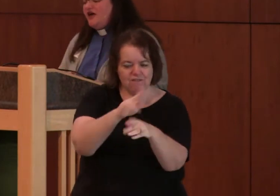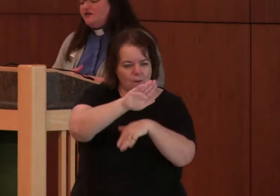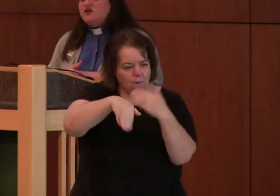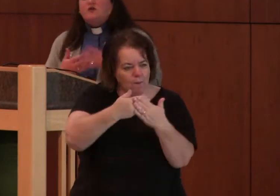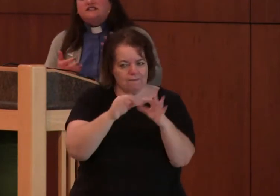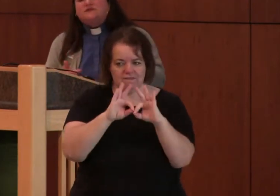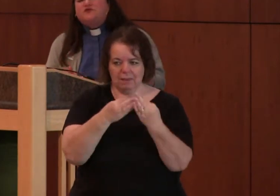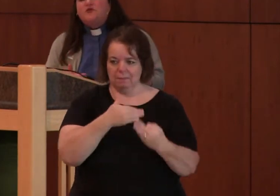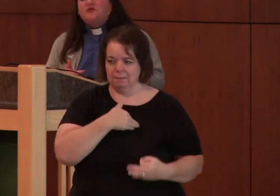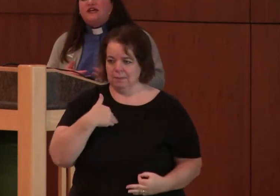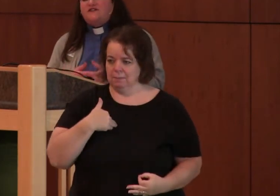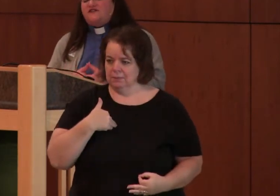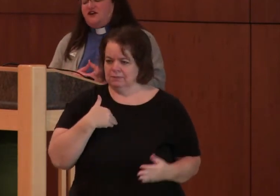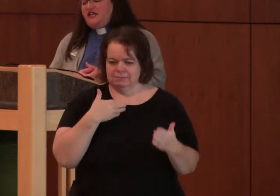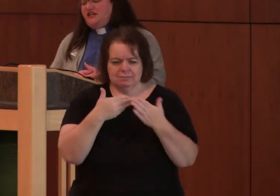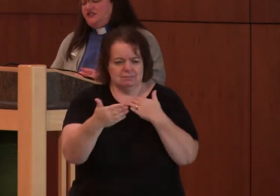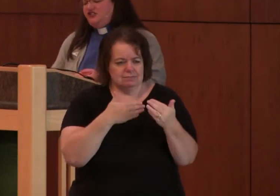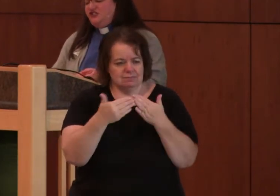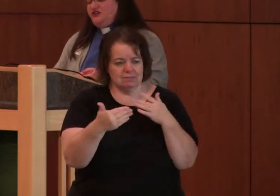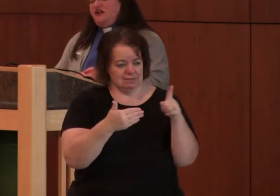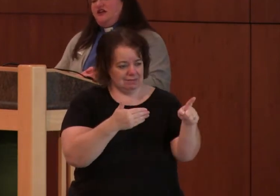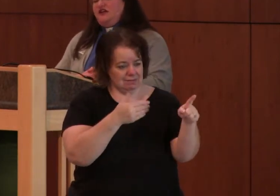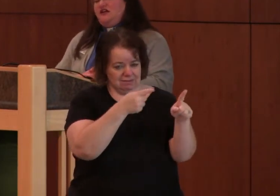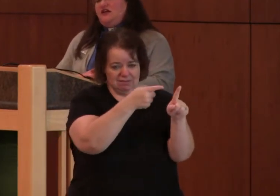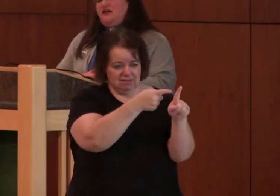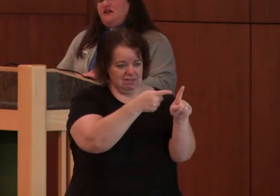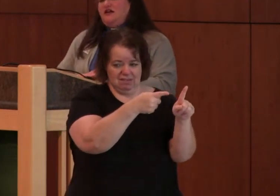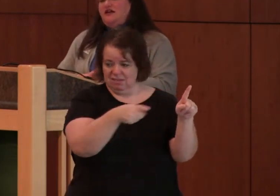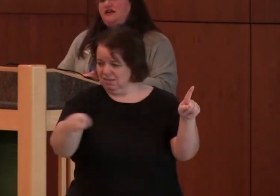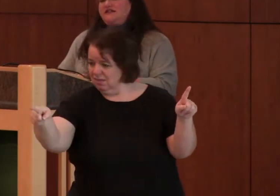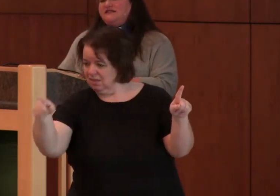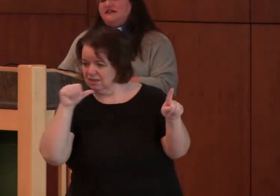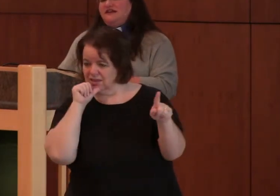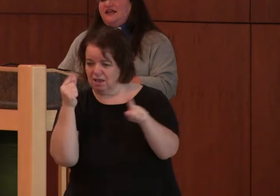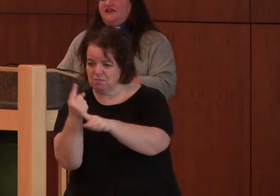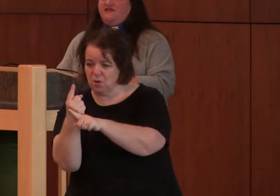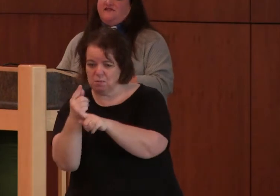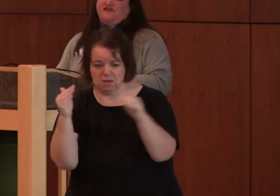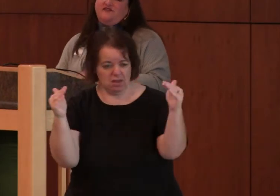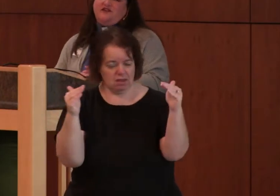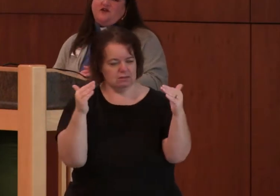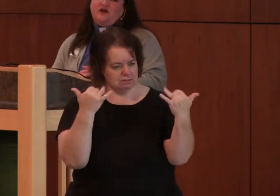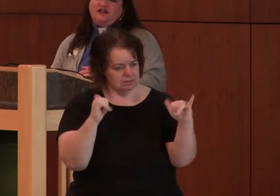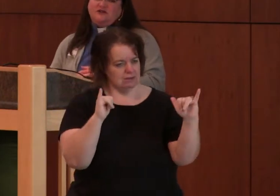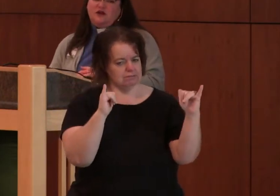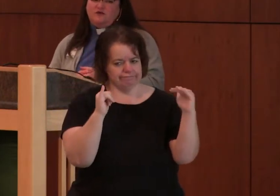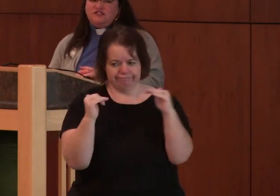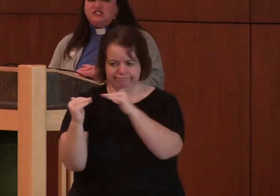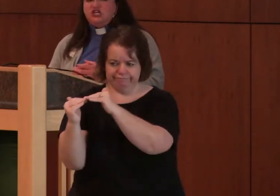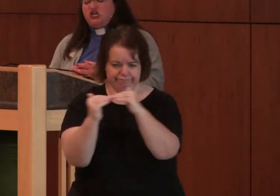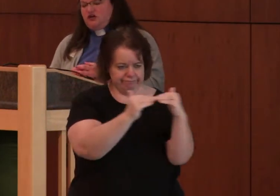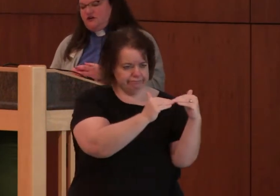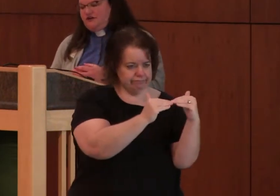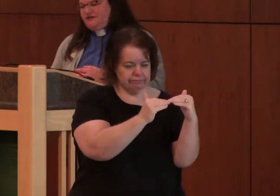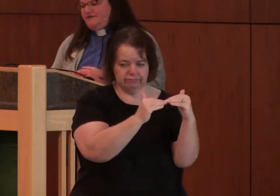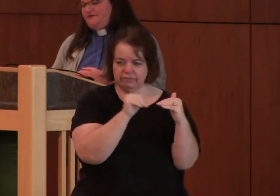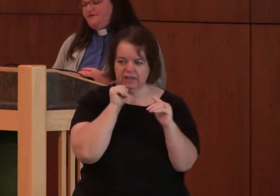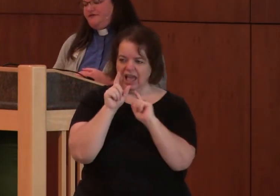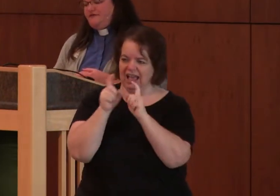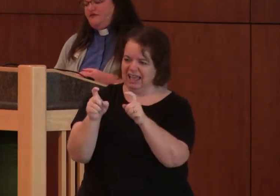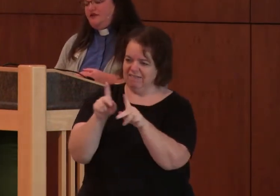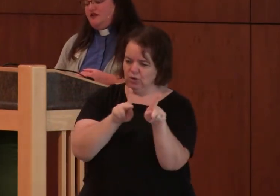into account what is appropriate for each, and doesn't give according to what was